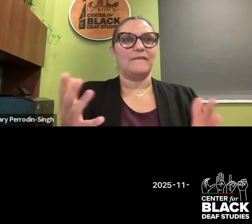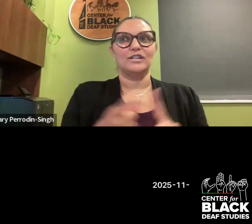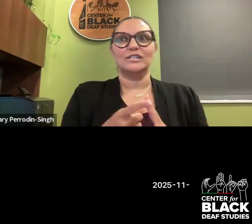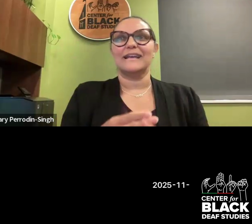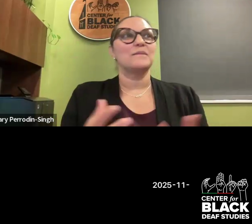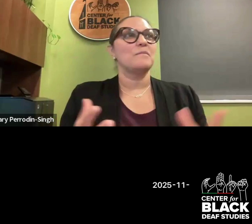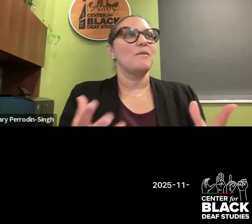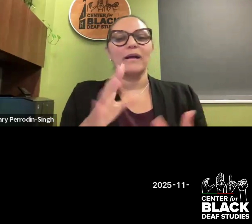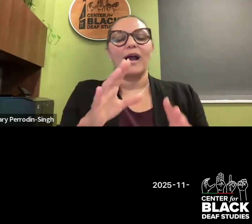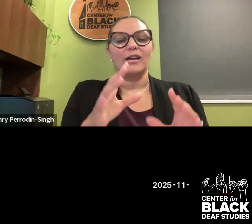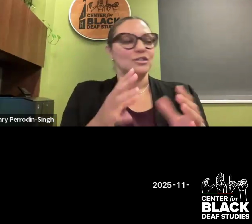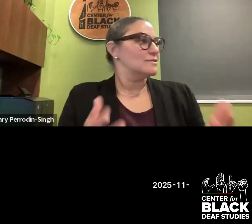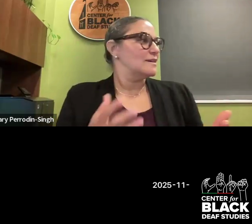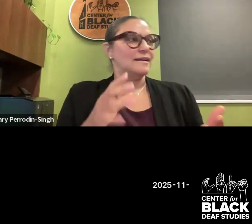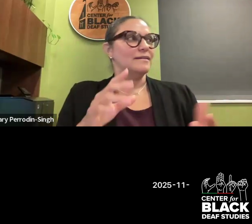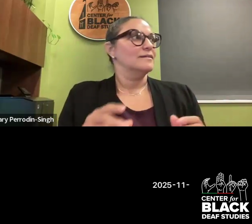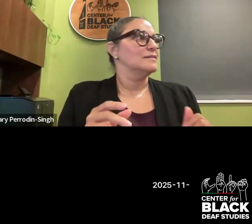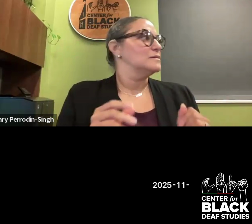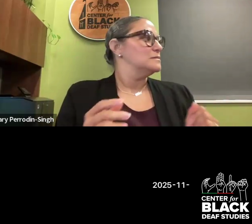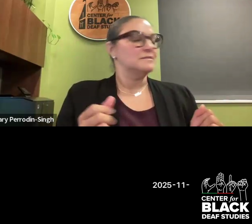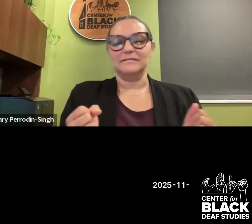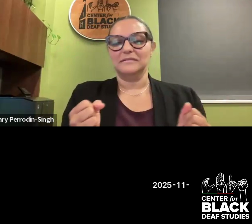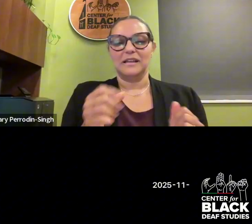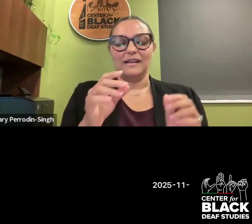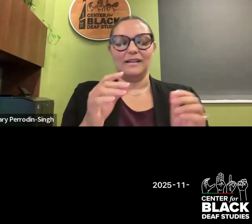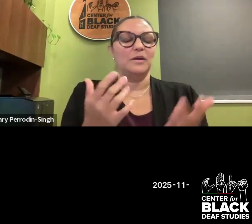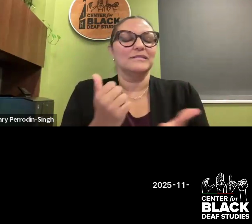Washington Shepherd. Oh, her first name escapes me at this time.